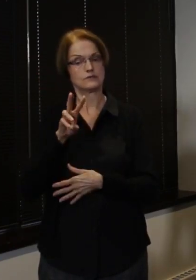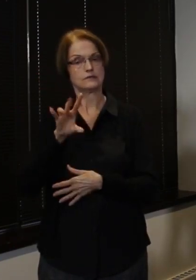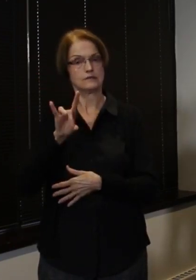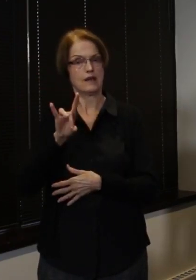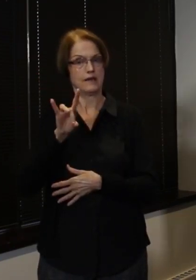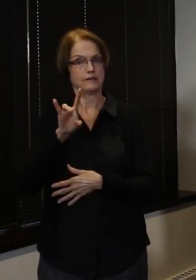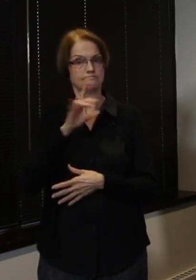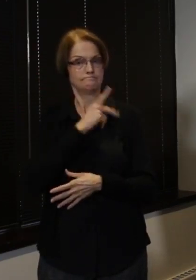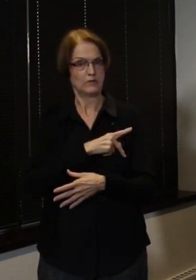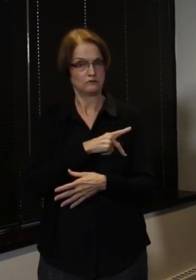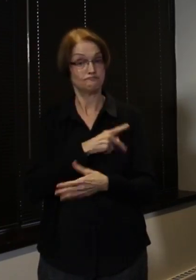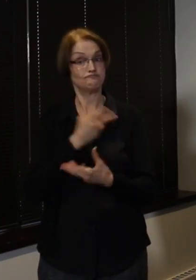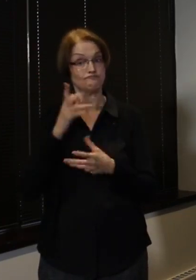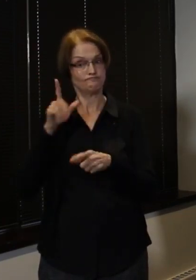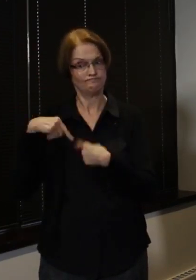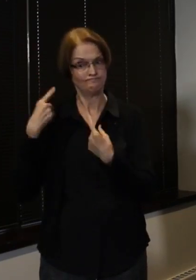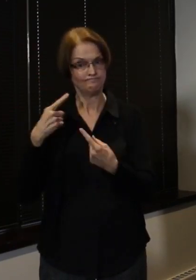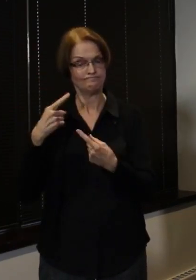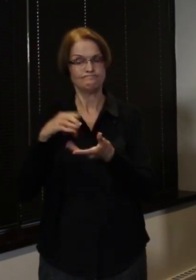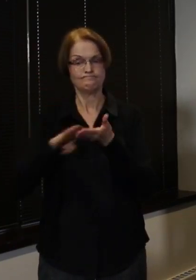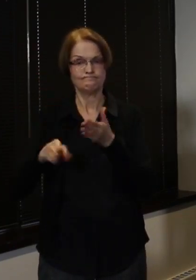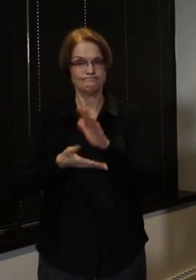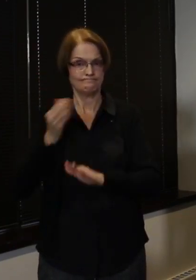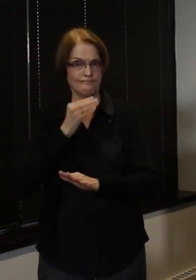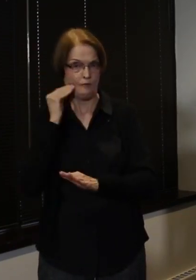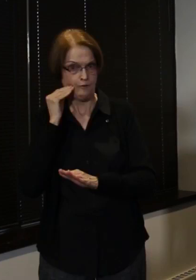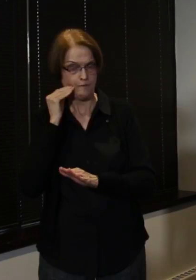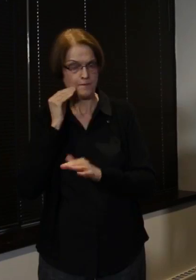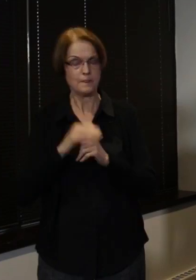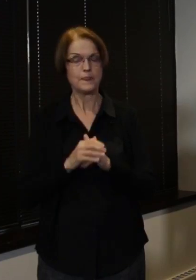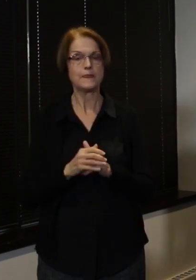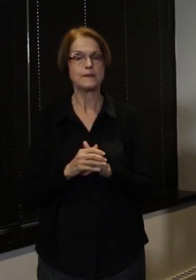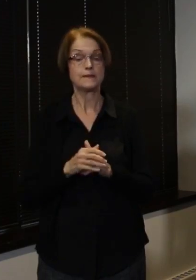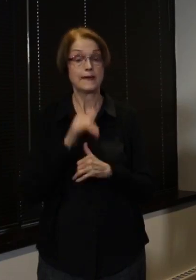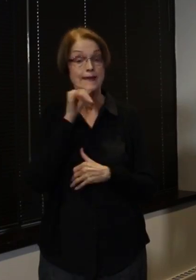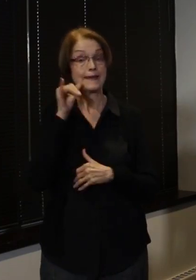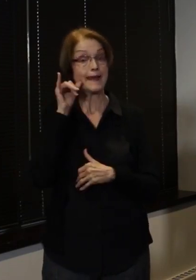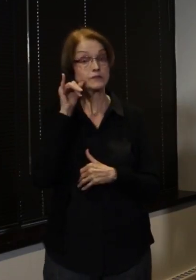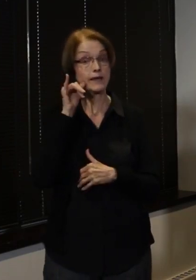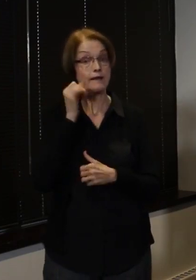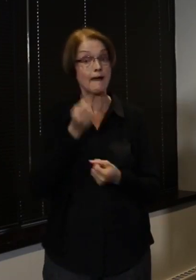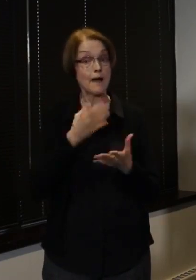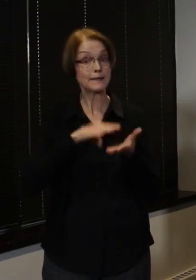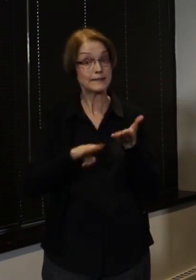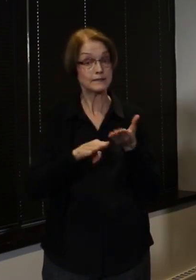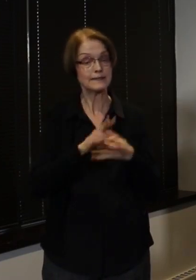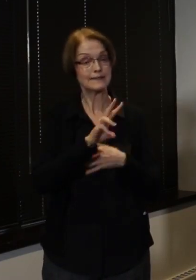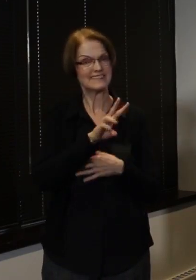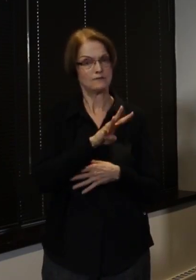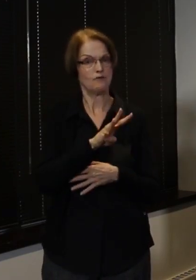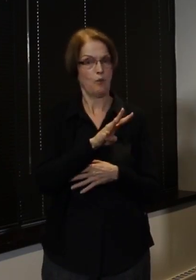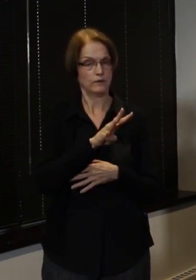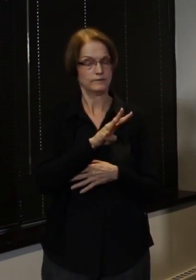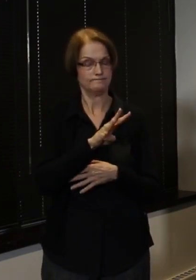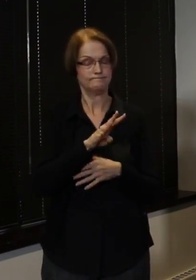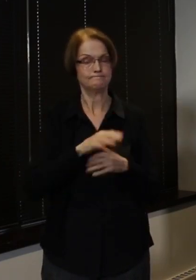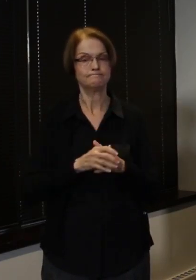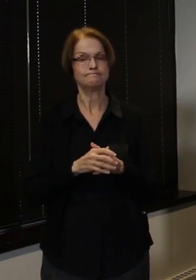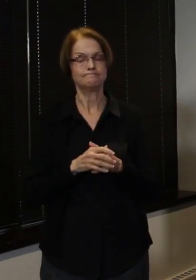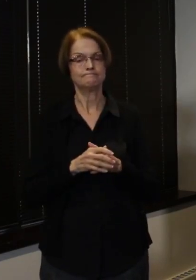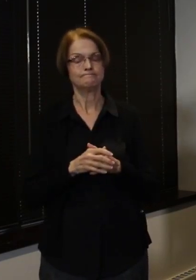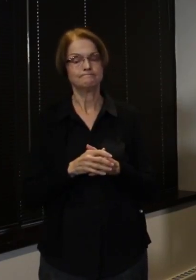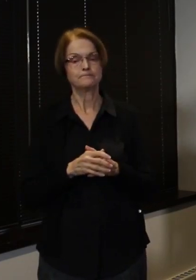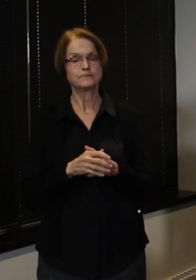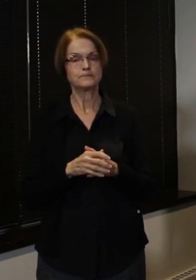11,668 patients that have been discharged from task force hospitals. Yesterday we reported 64 additional discharges from